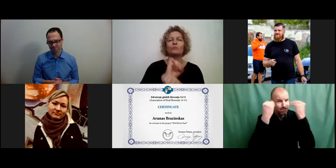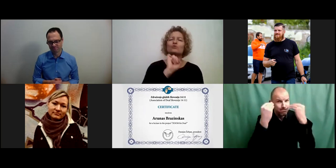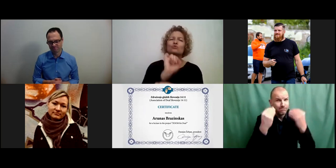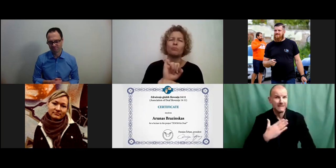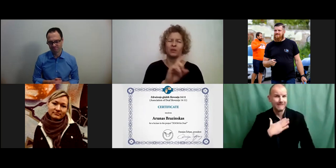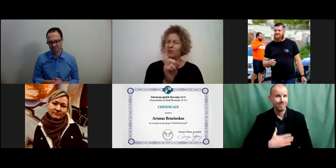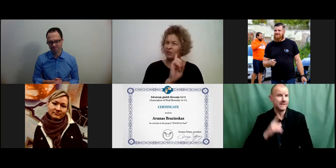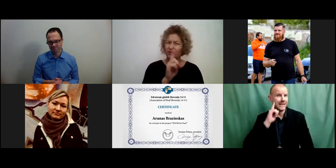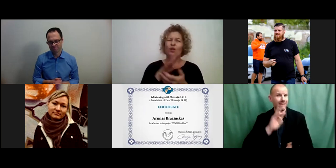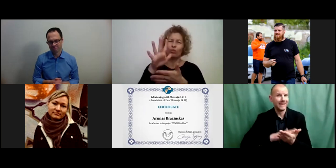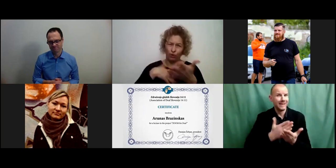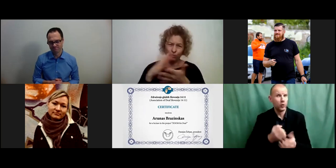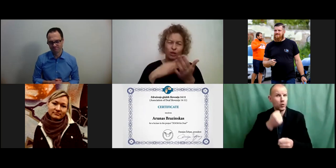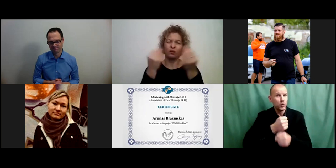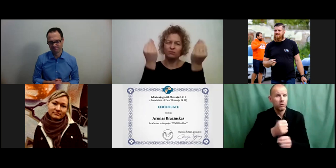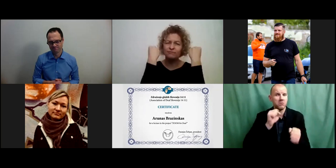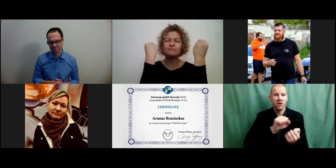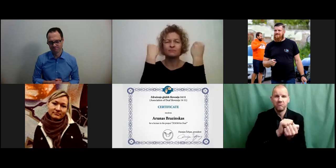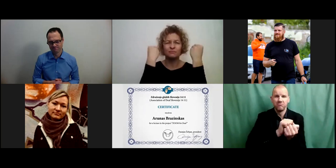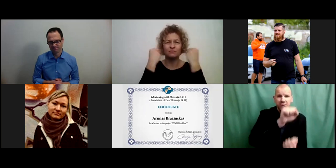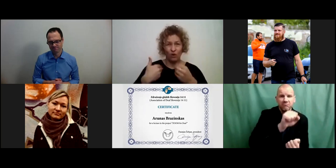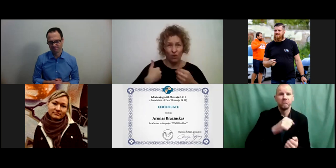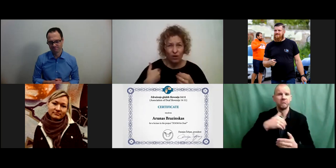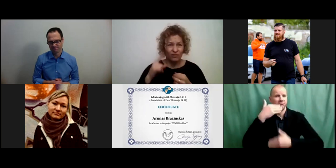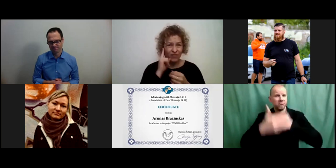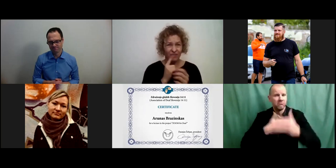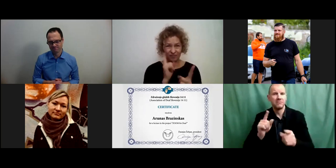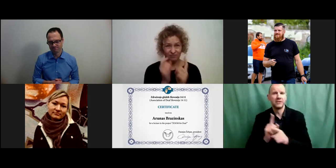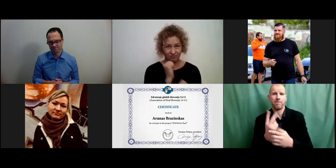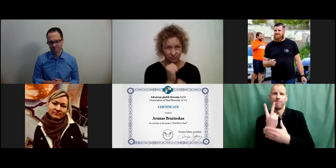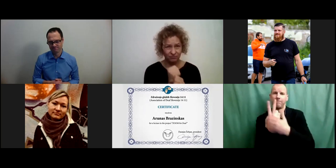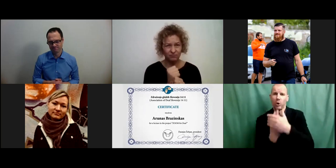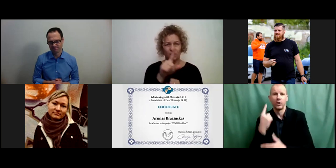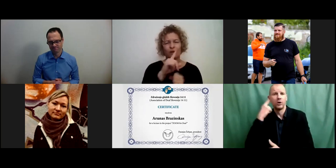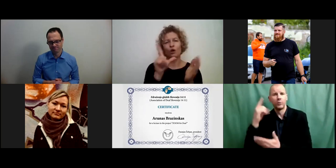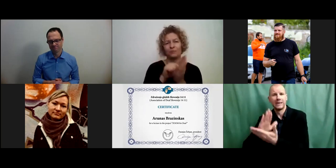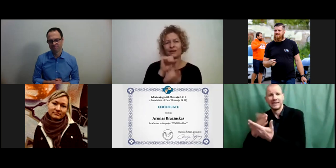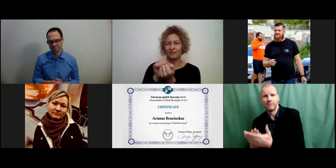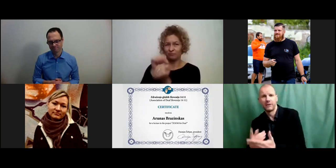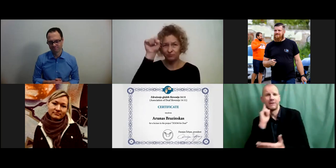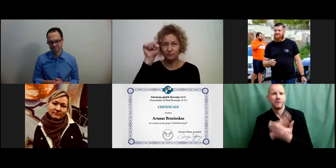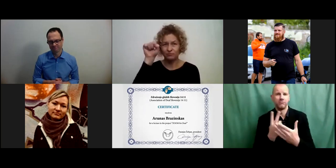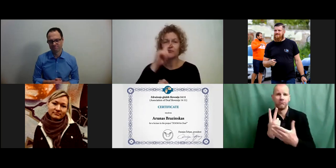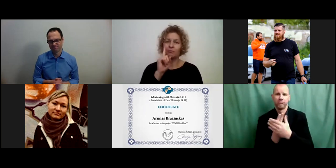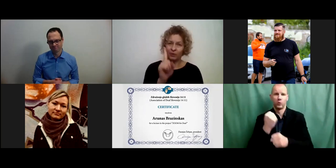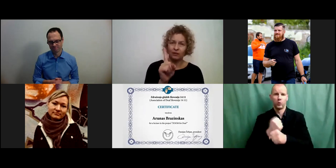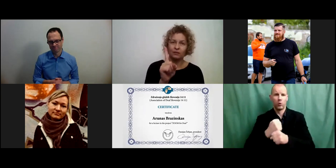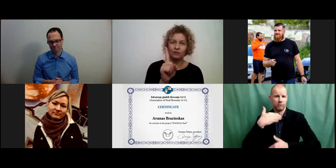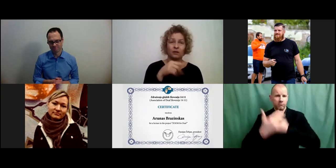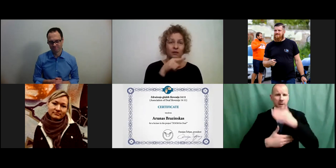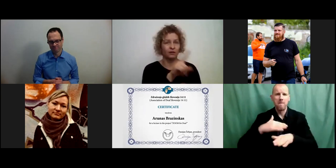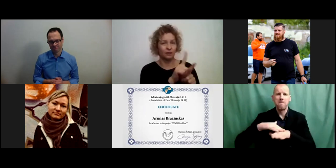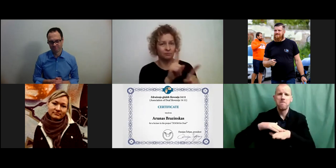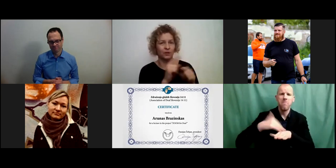actually means that we can do this with hearing and deaf interpreters, that I hope that we see that we